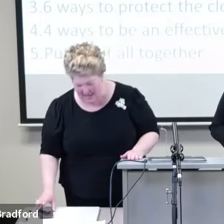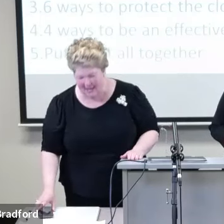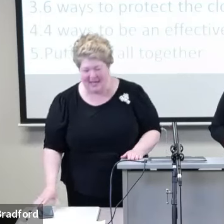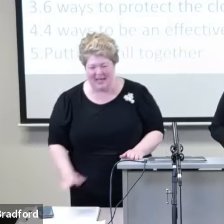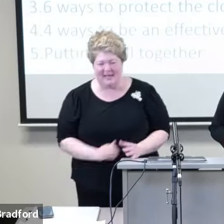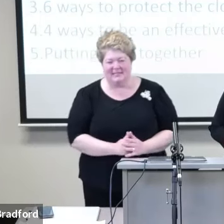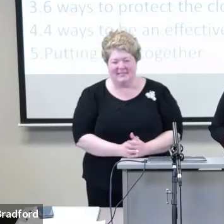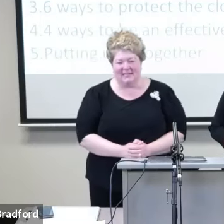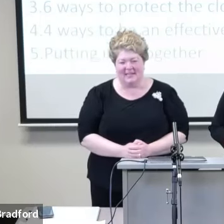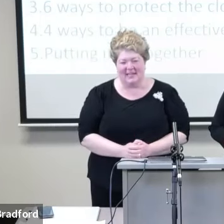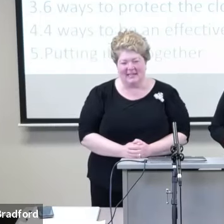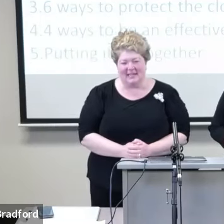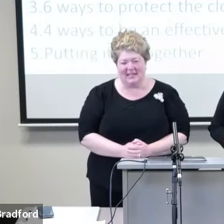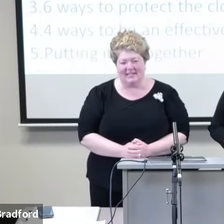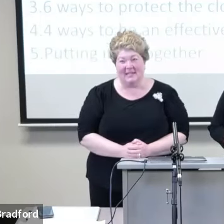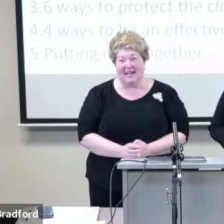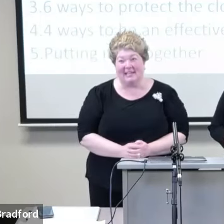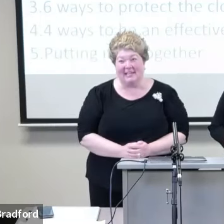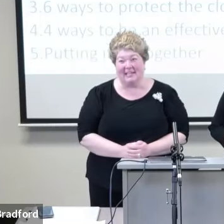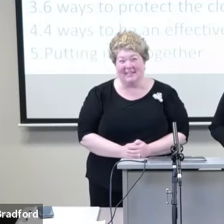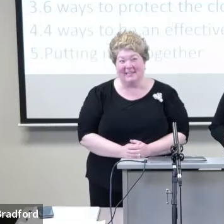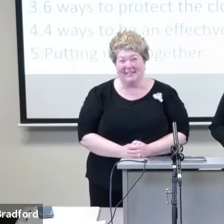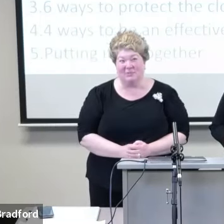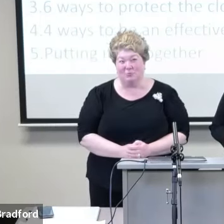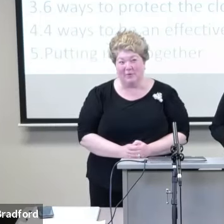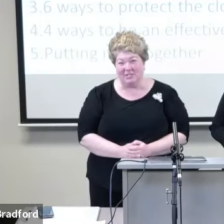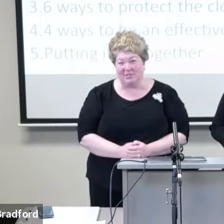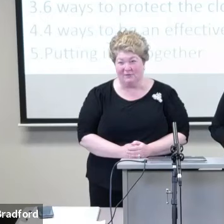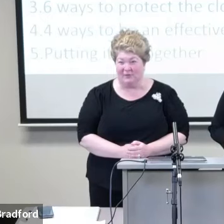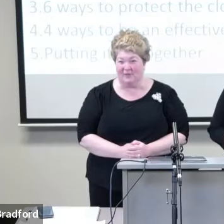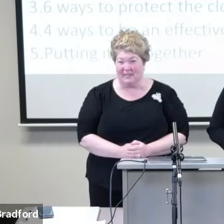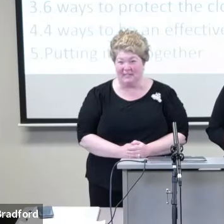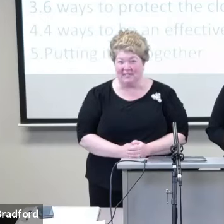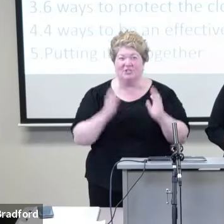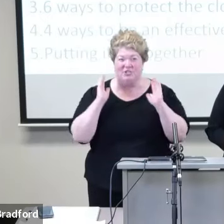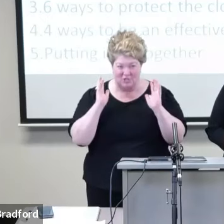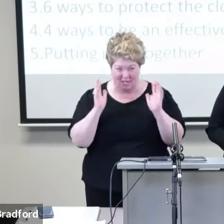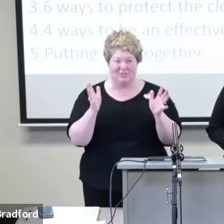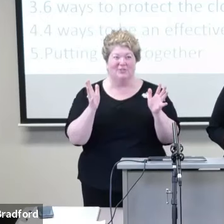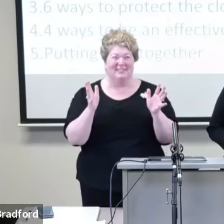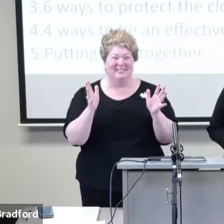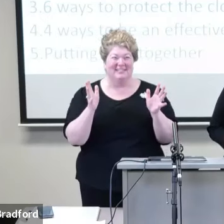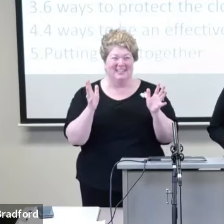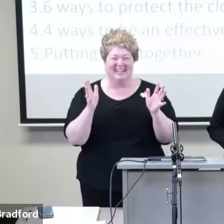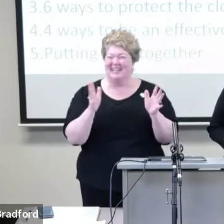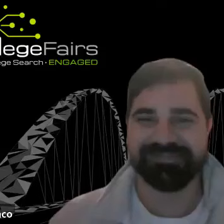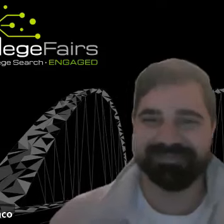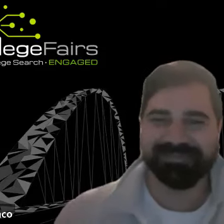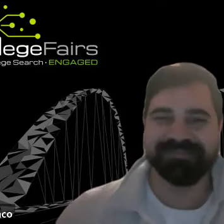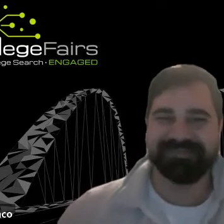and and i think nike is rich for a reason just do it